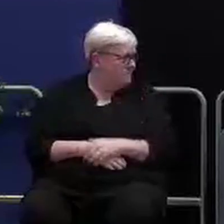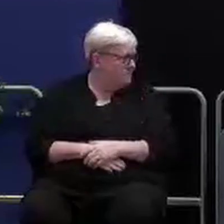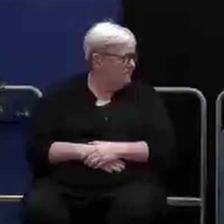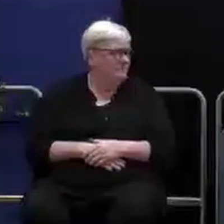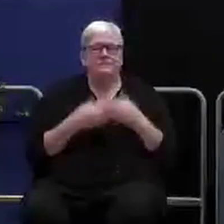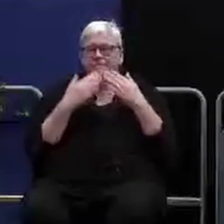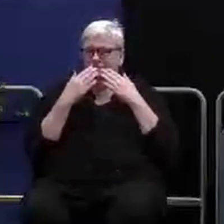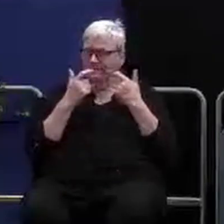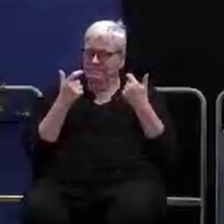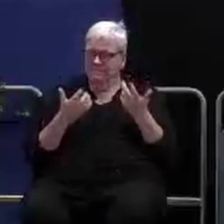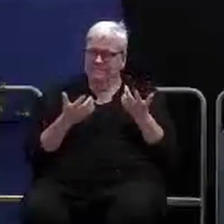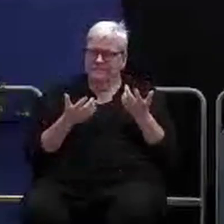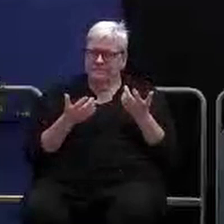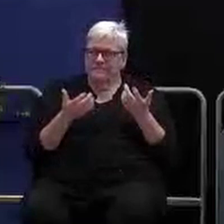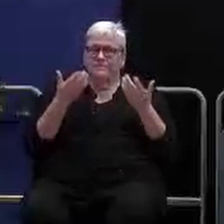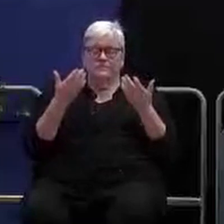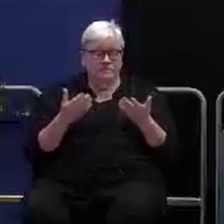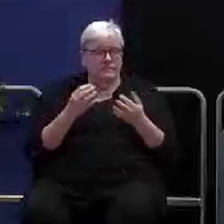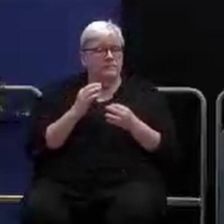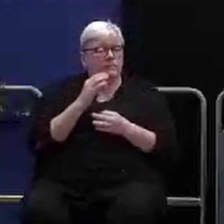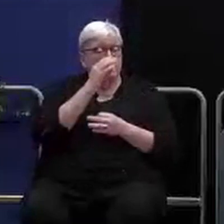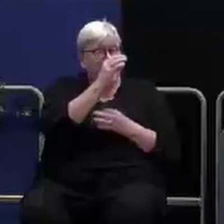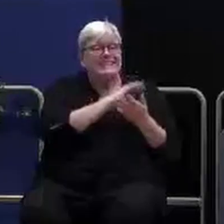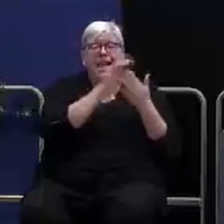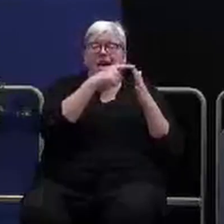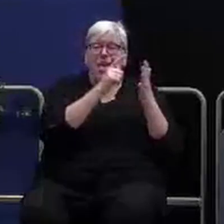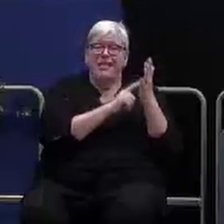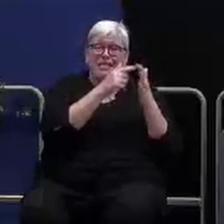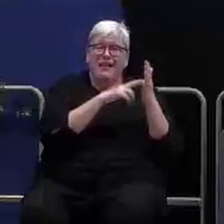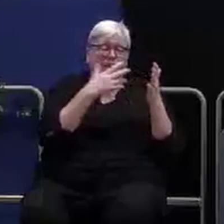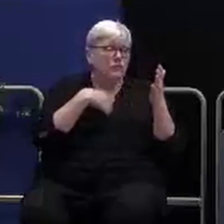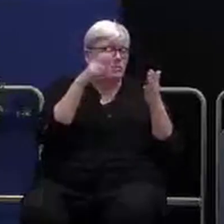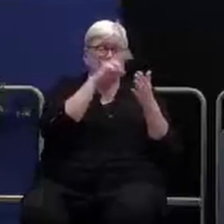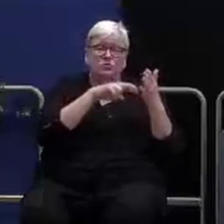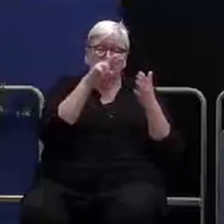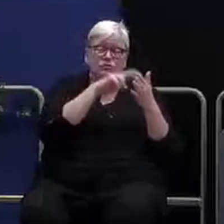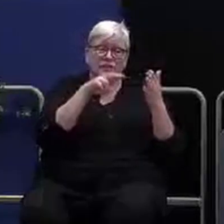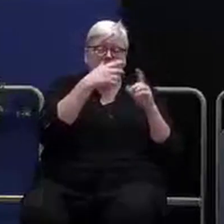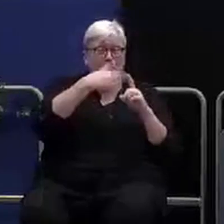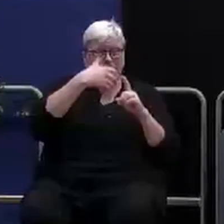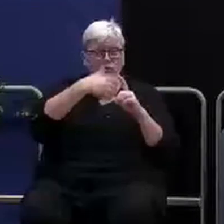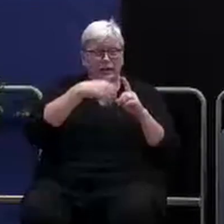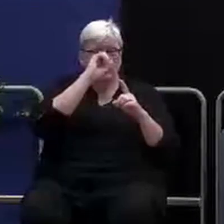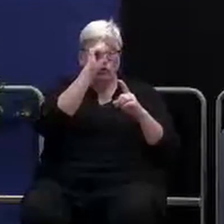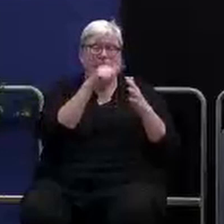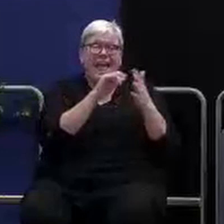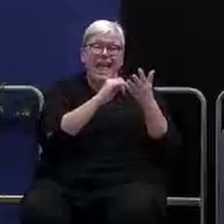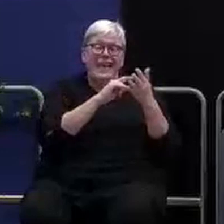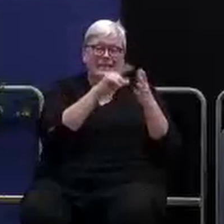Thank you so much. I'm now going to ask Helen if you'd be able to give us a wee bit of background and read us your excerpt from your